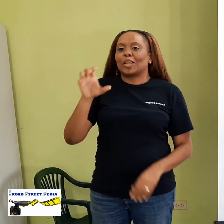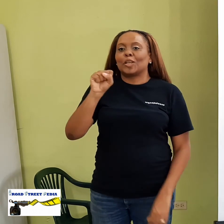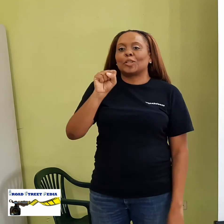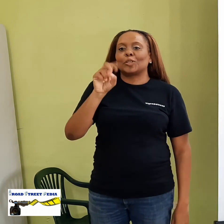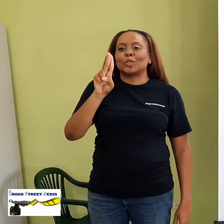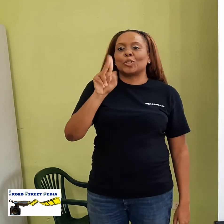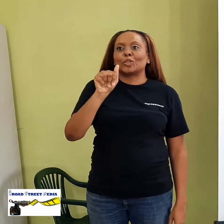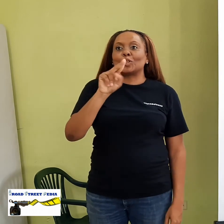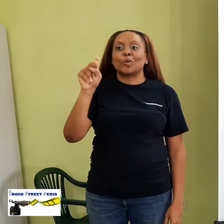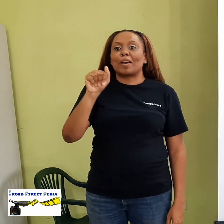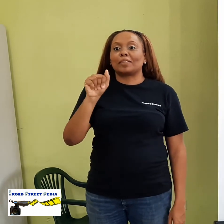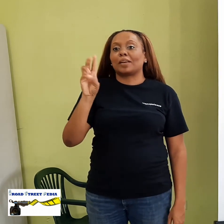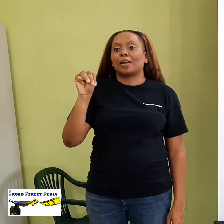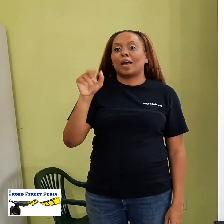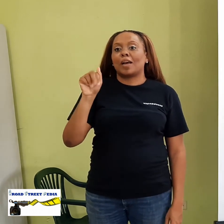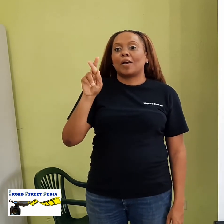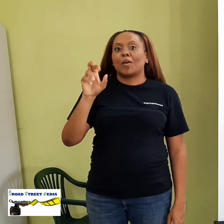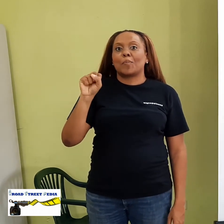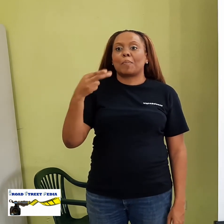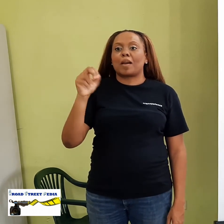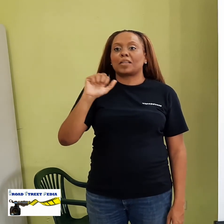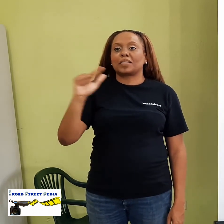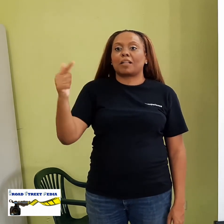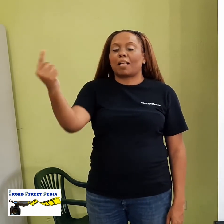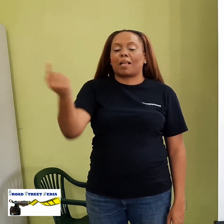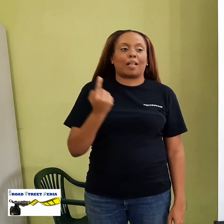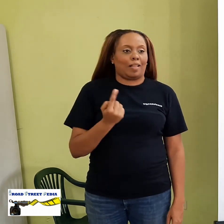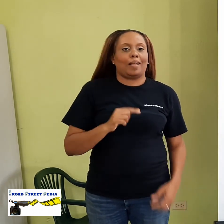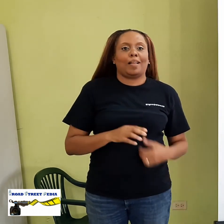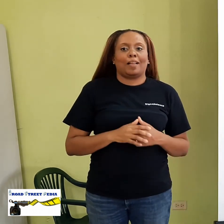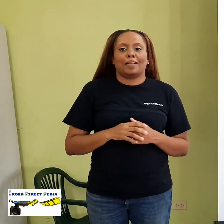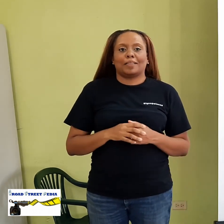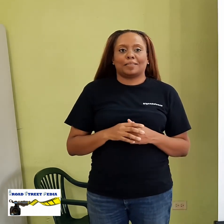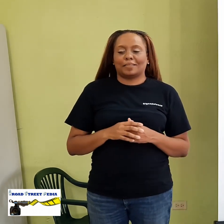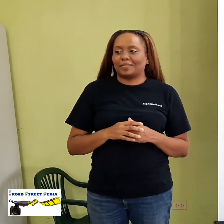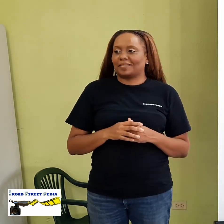Suanna Marshall, come and get your award.